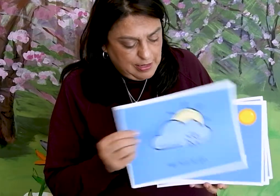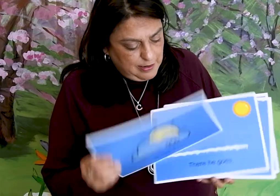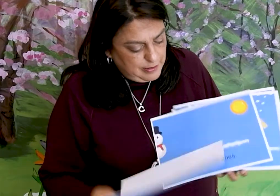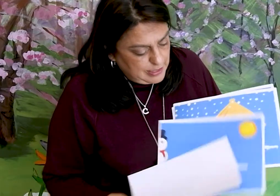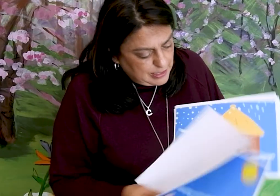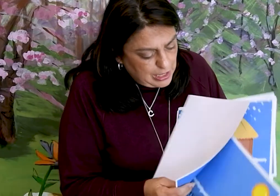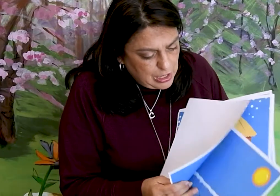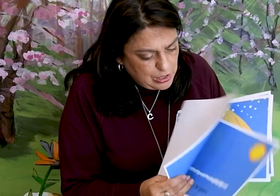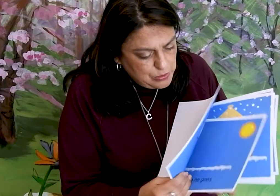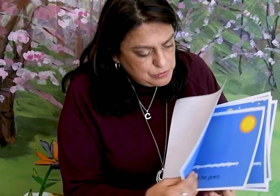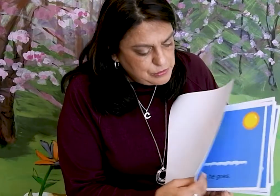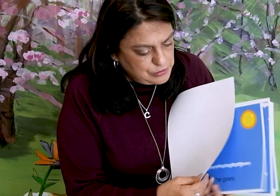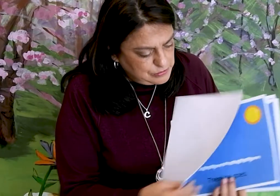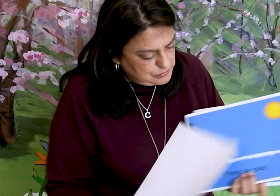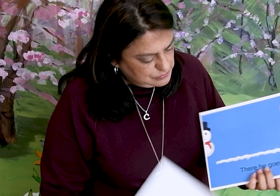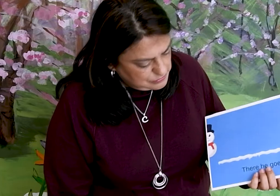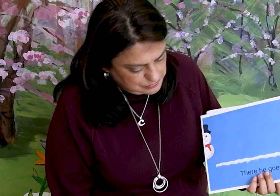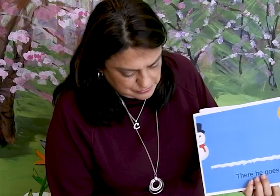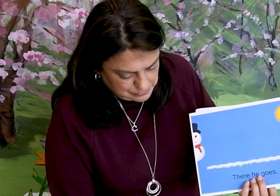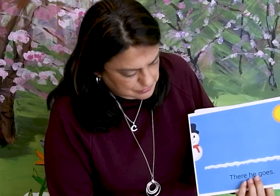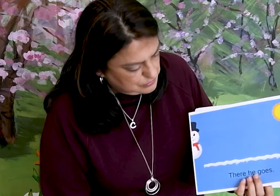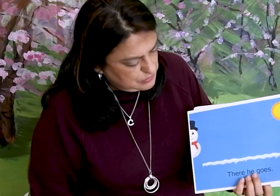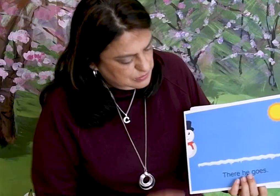There he goes.